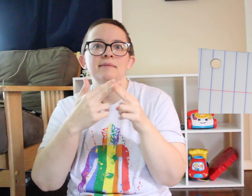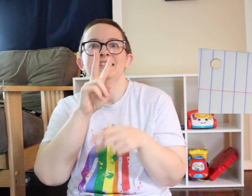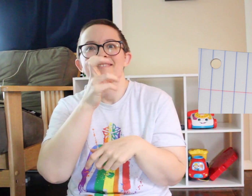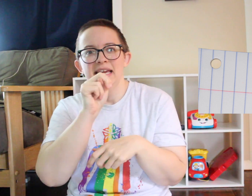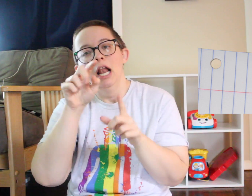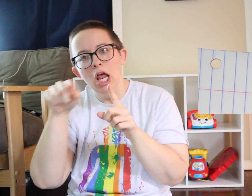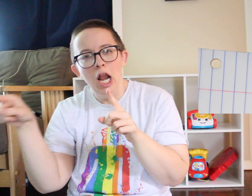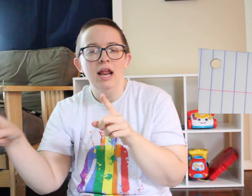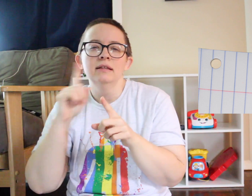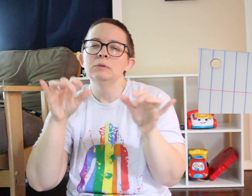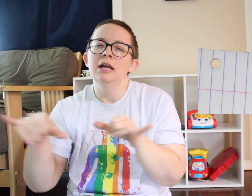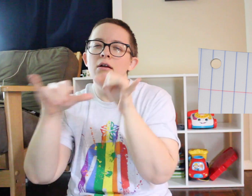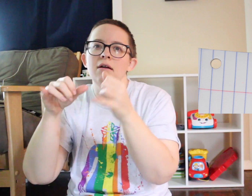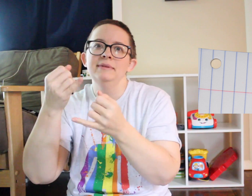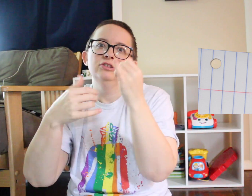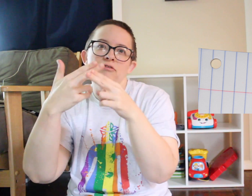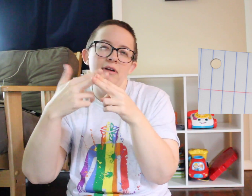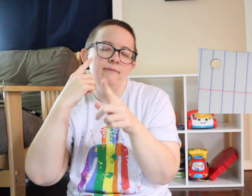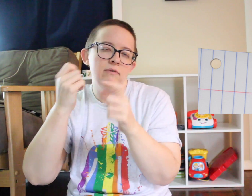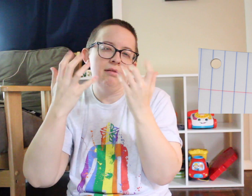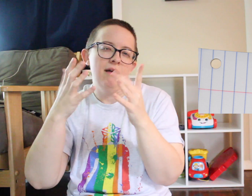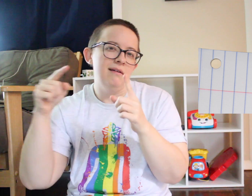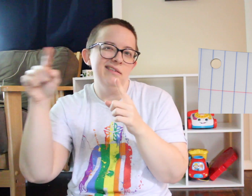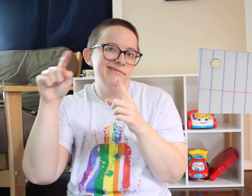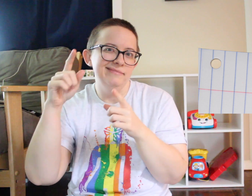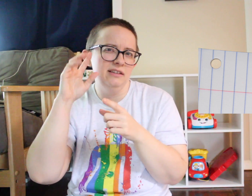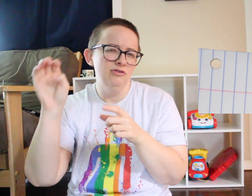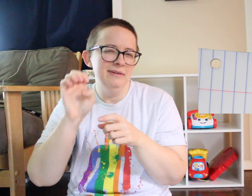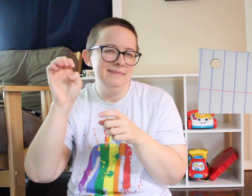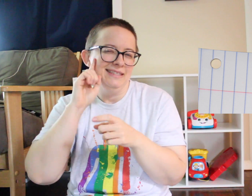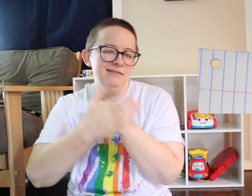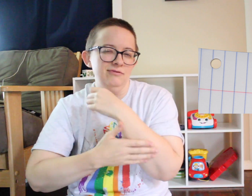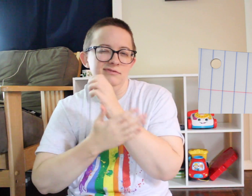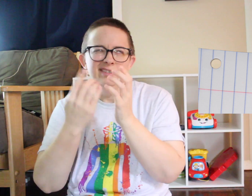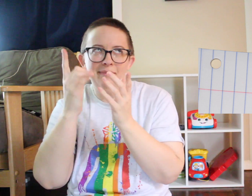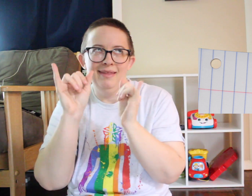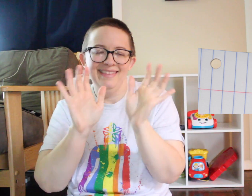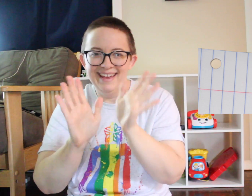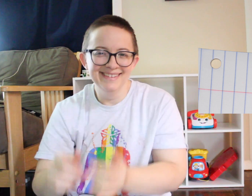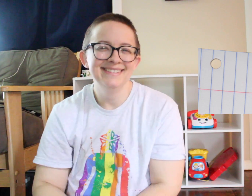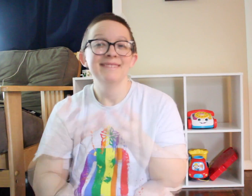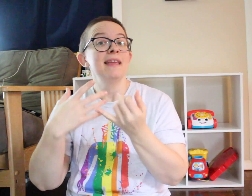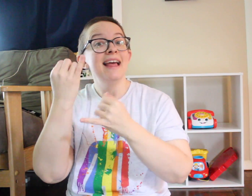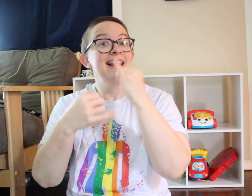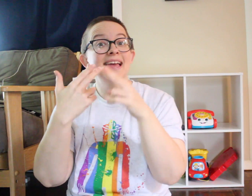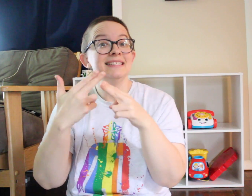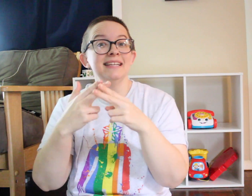And her last name is Van blah, blah, blah. So I think it's a pretty common like last name for a lot of more European countries or something like that. And